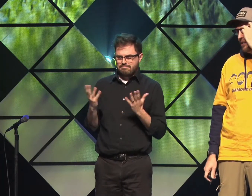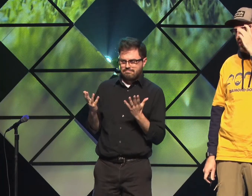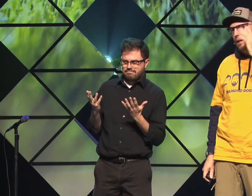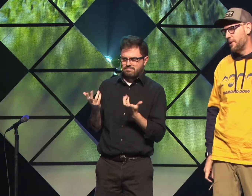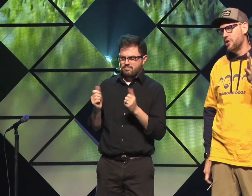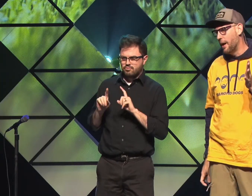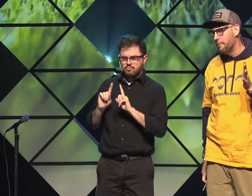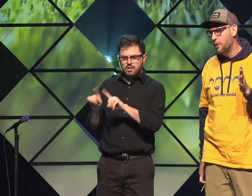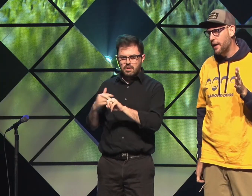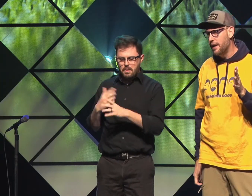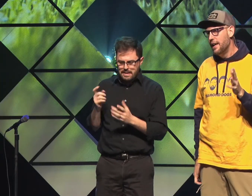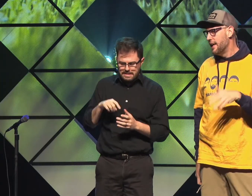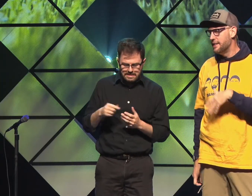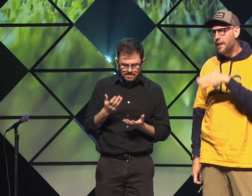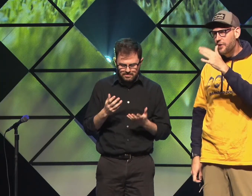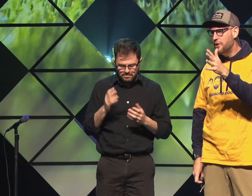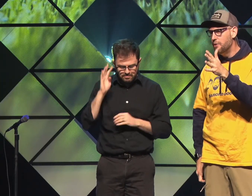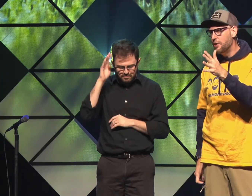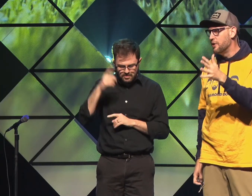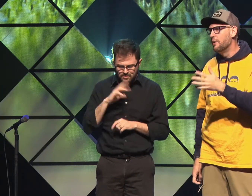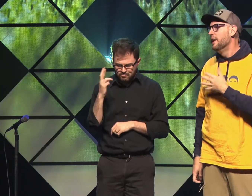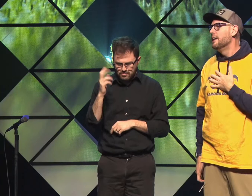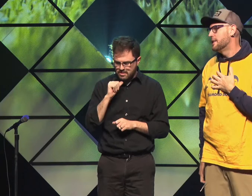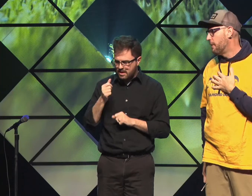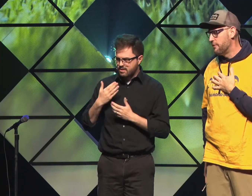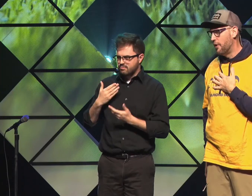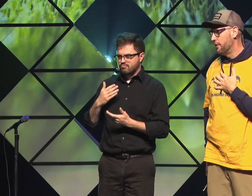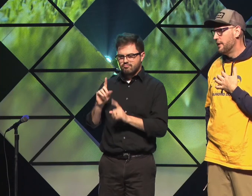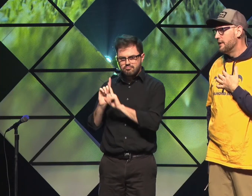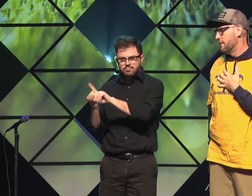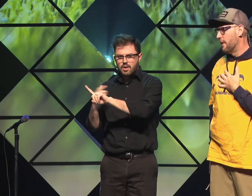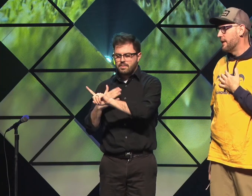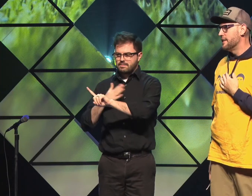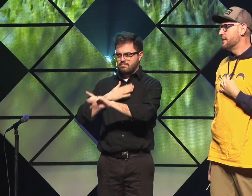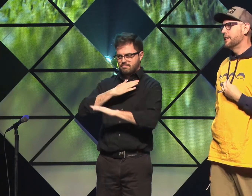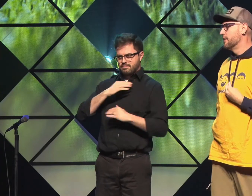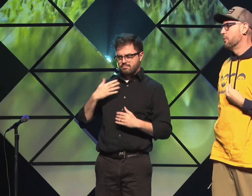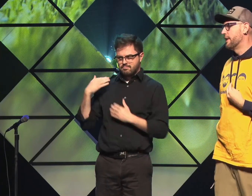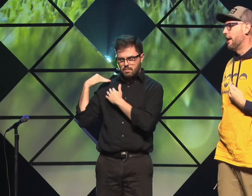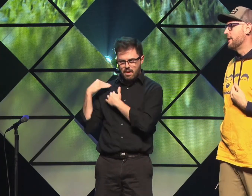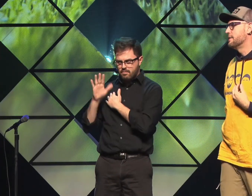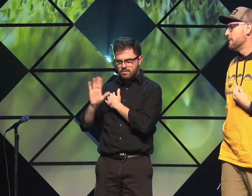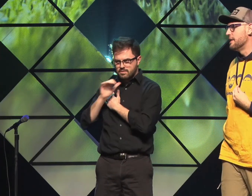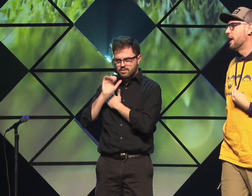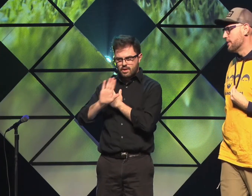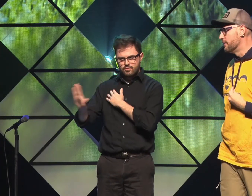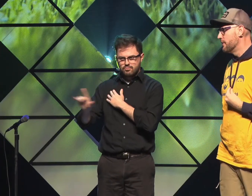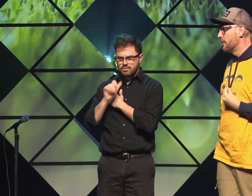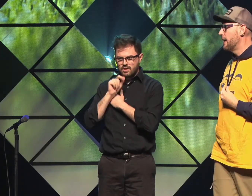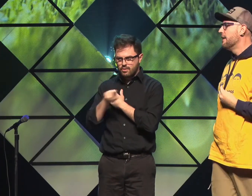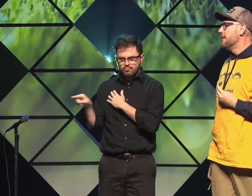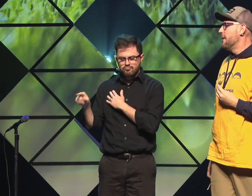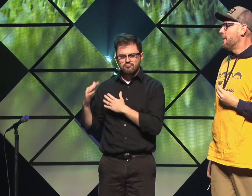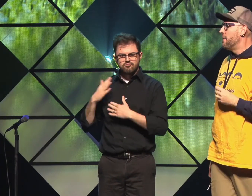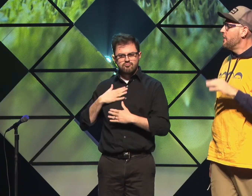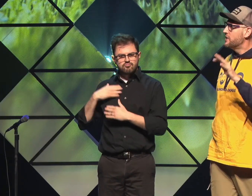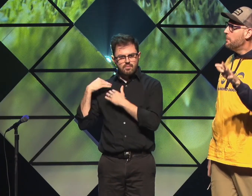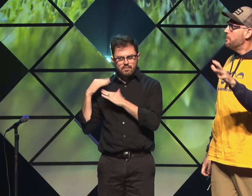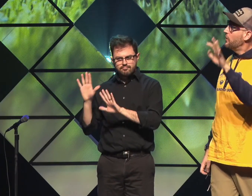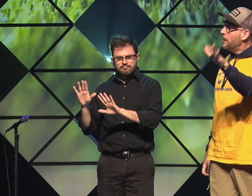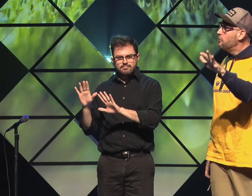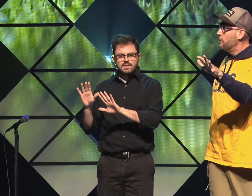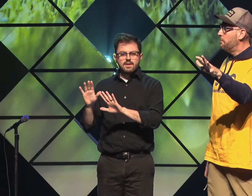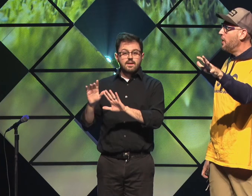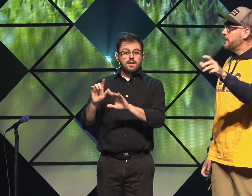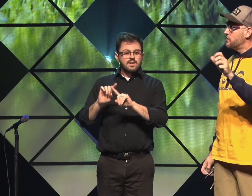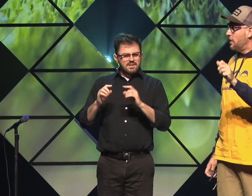not my jam, okay? It has nothing to do with you. It's my fault, right? This isn't going to work out. It's me, not you, okay? But there are some